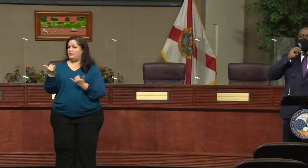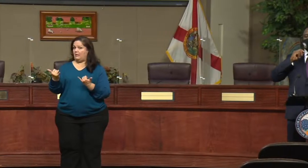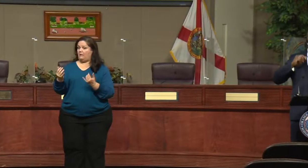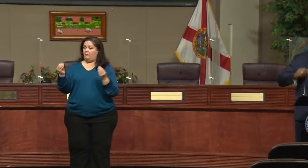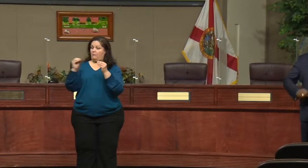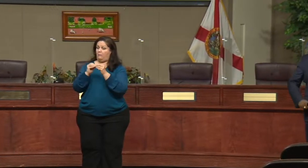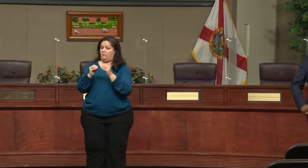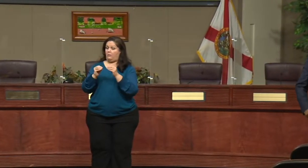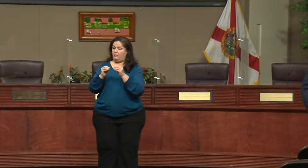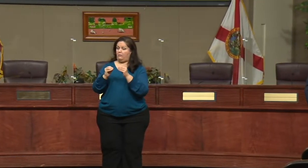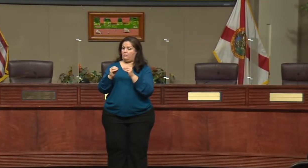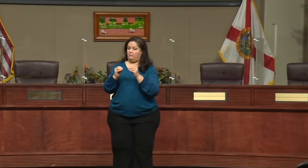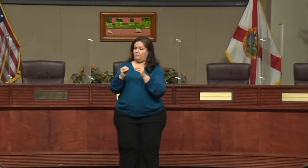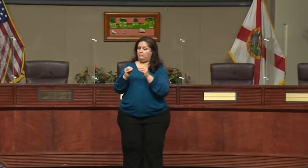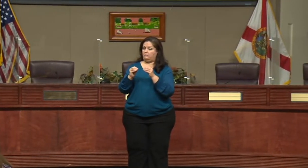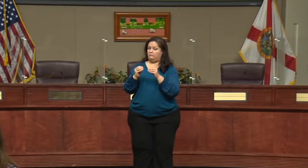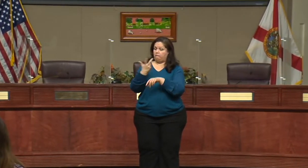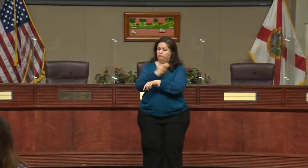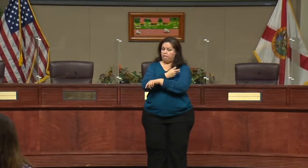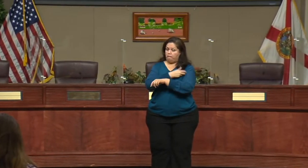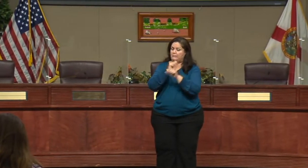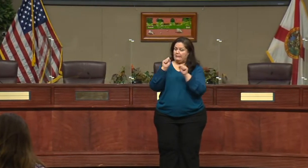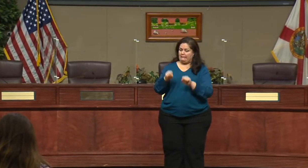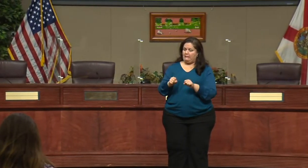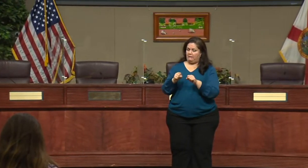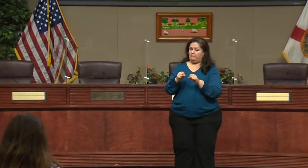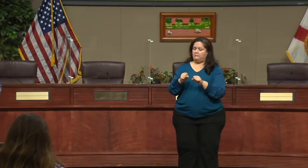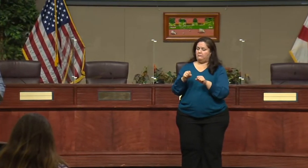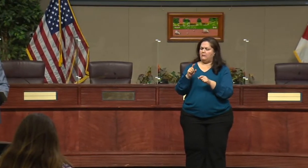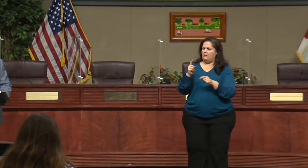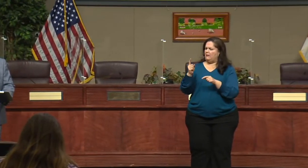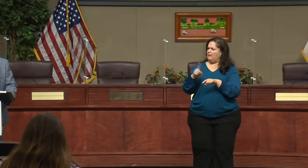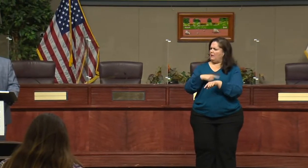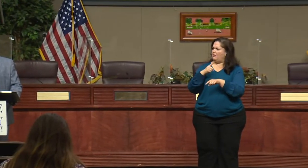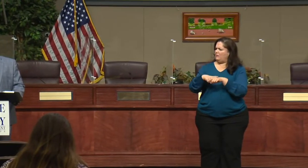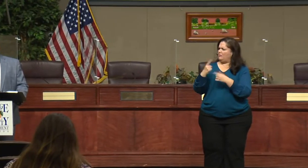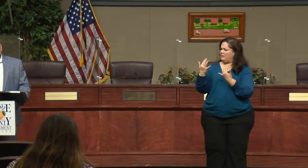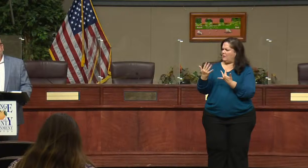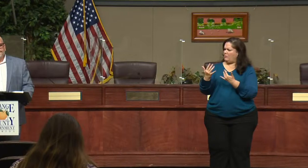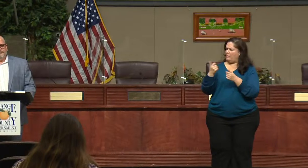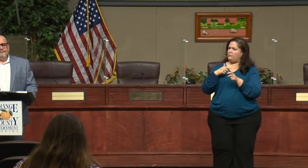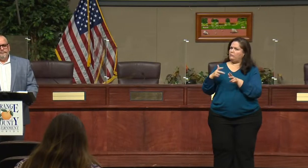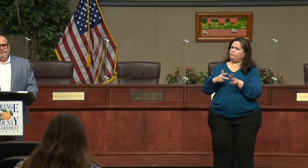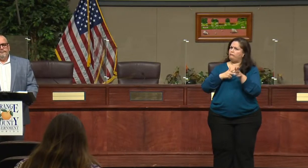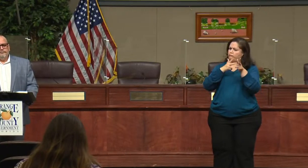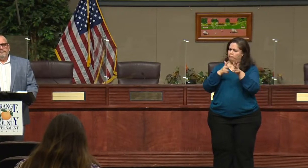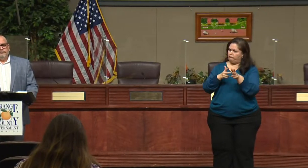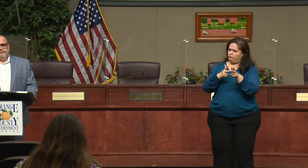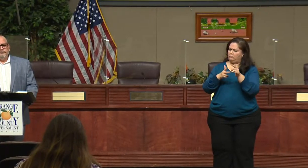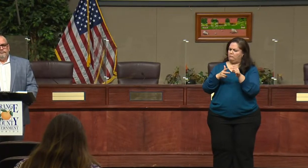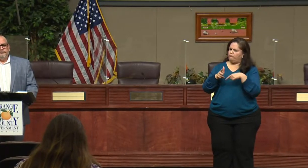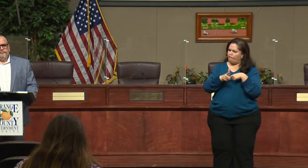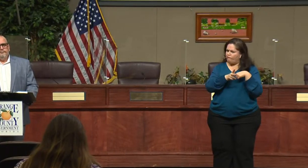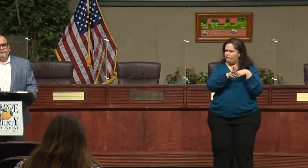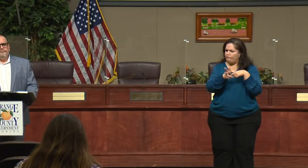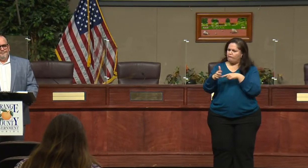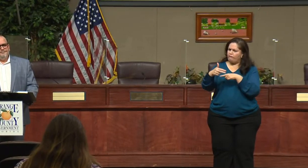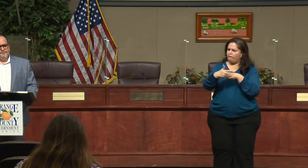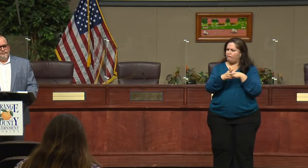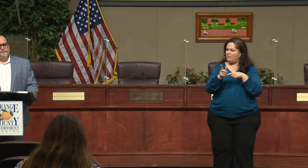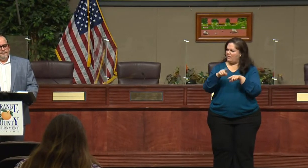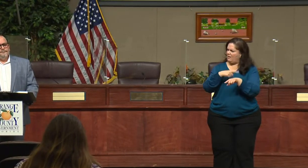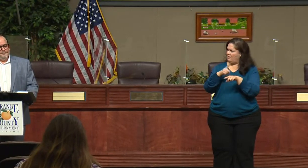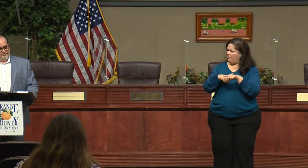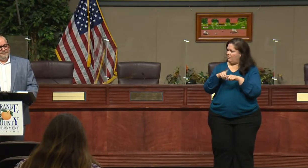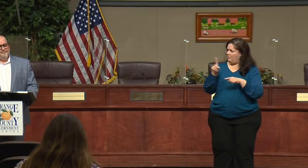at the convention center, do you have a sense of what the current wait times are for people in their cars? And is that going to